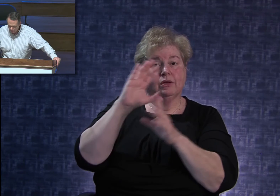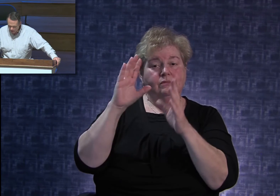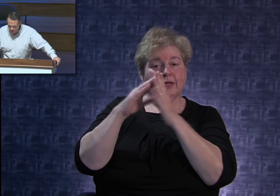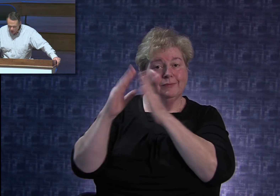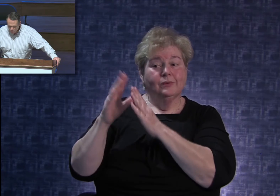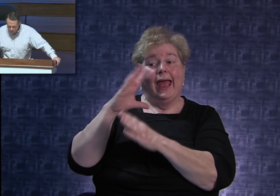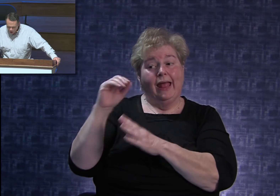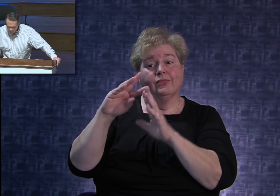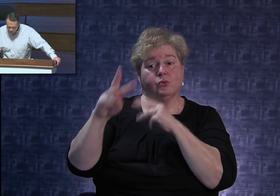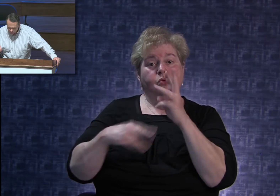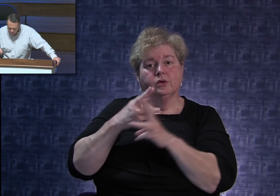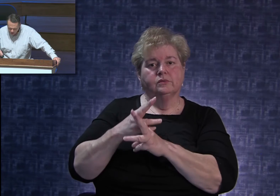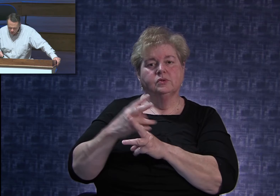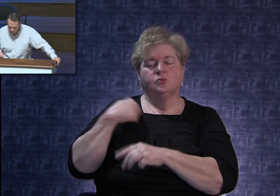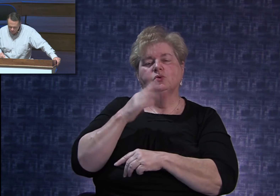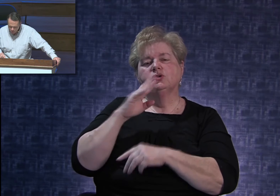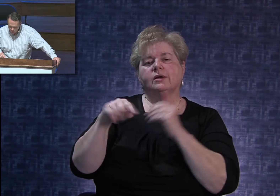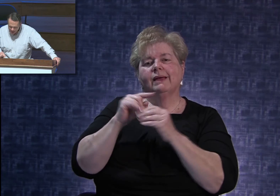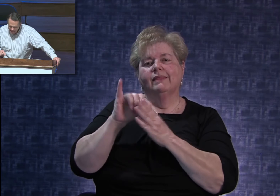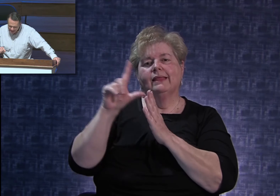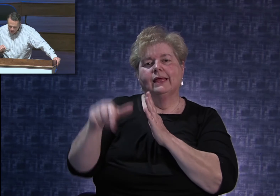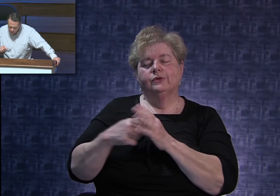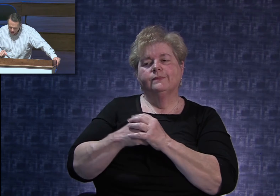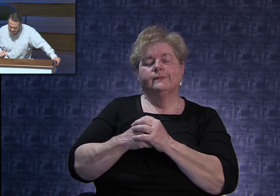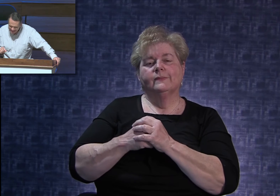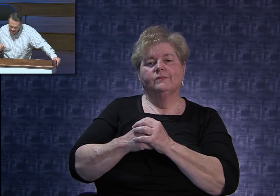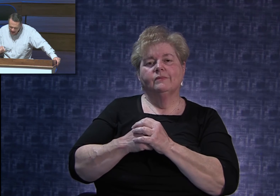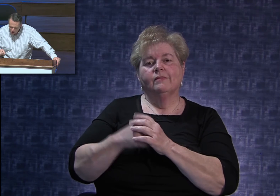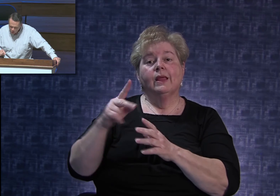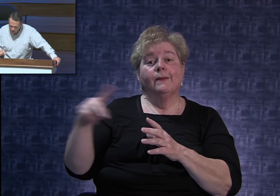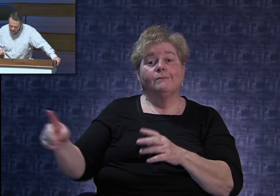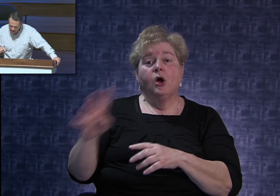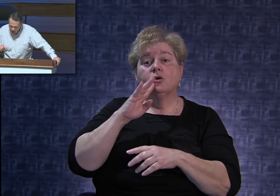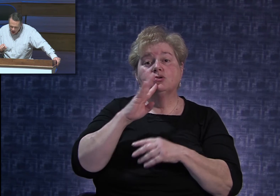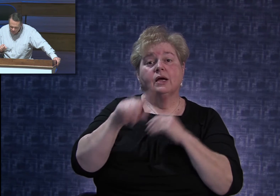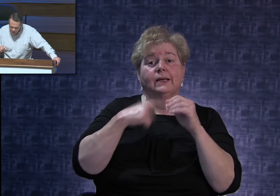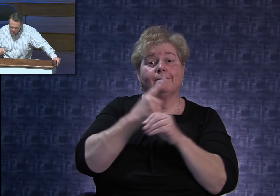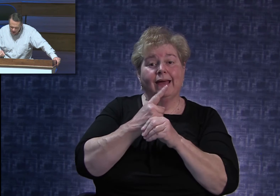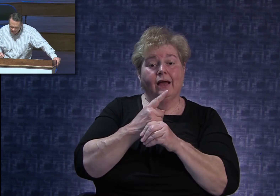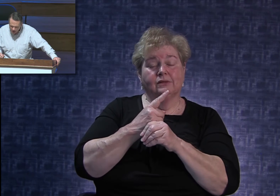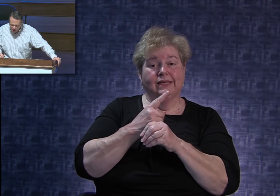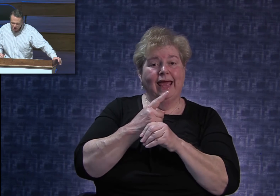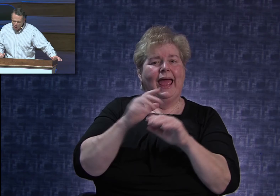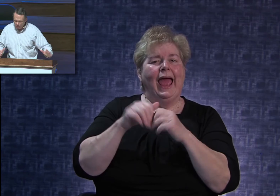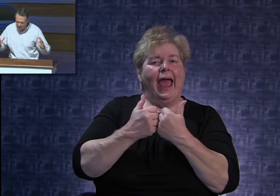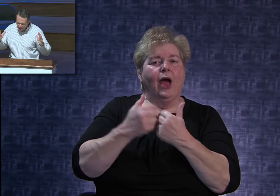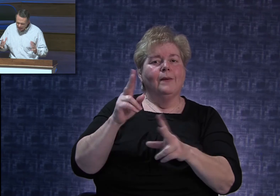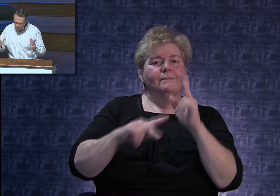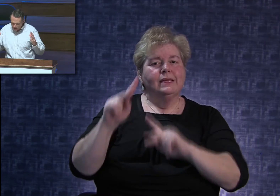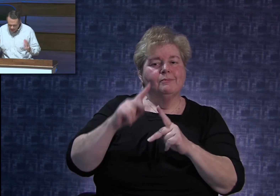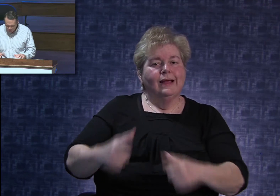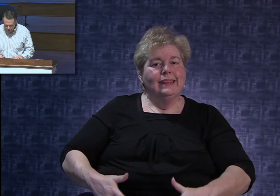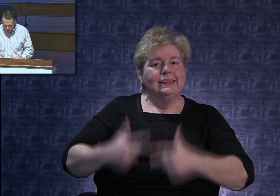week. What Paul is referring to, therefore, is the present outworking of their salvation